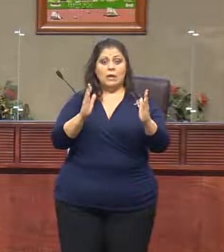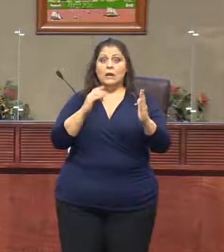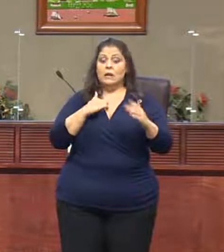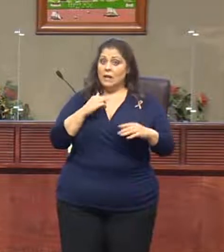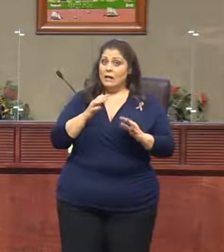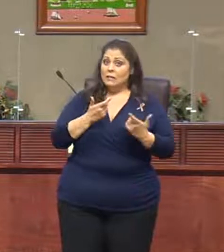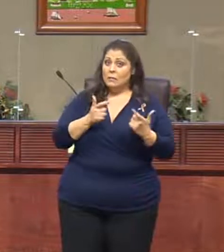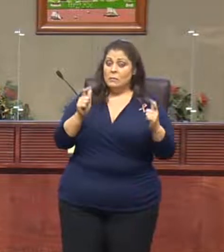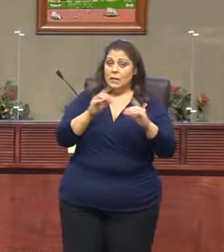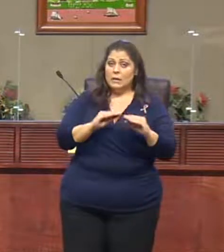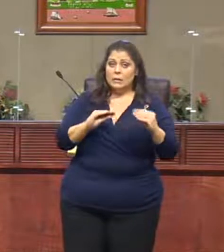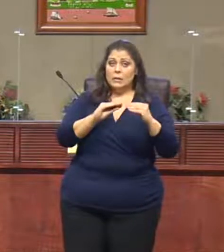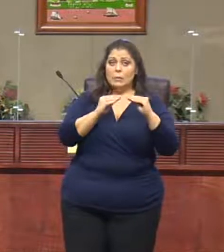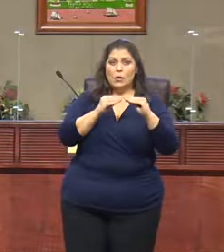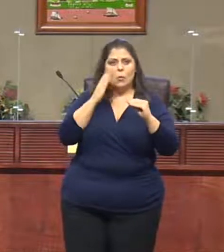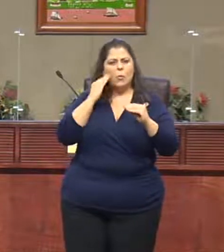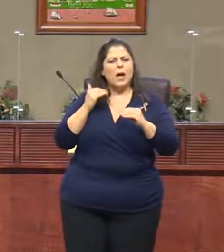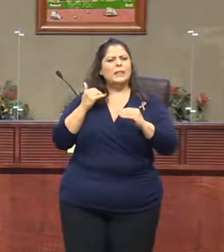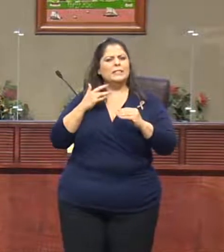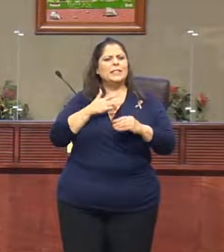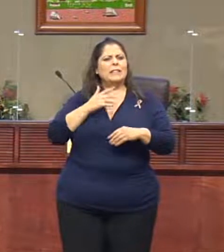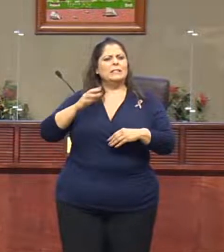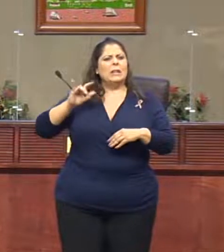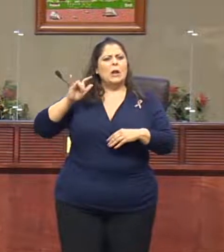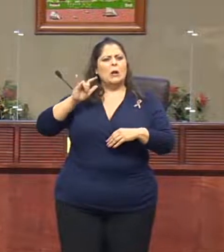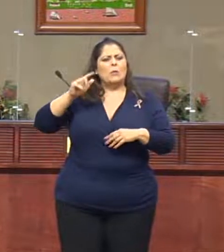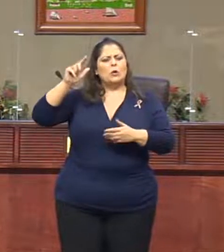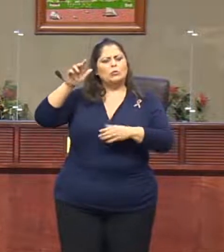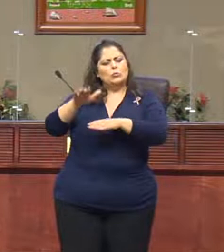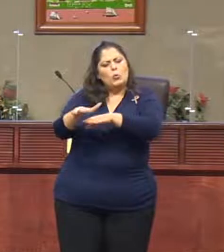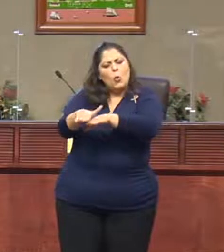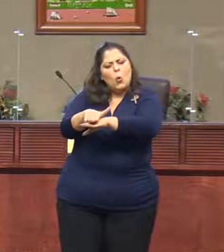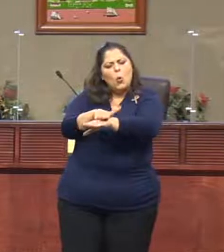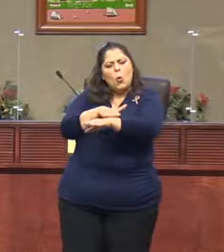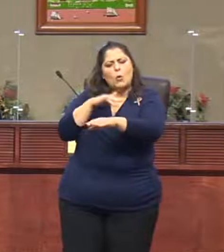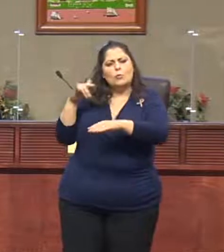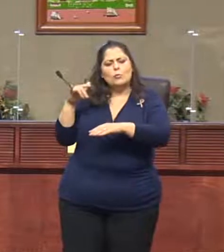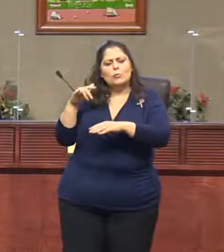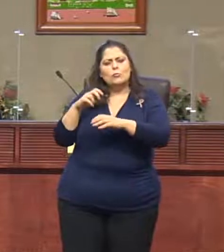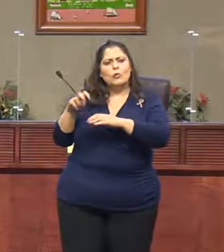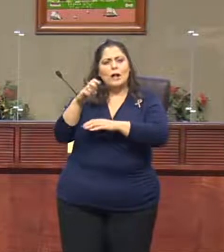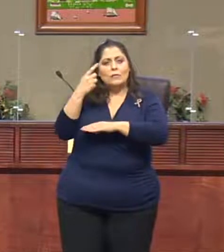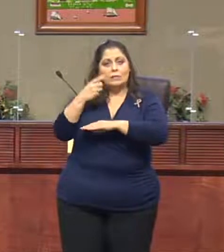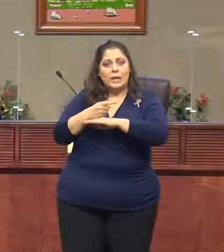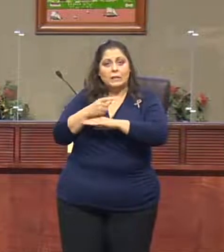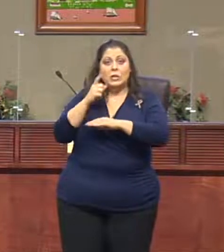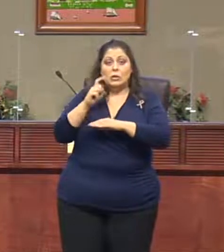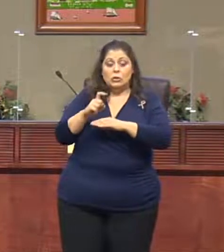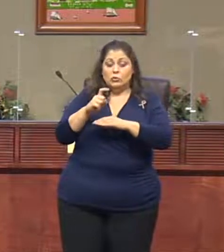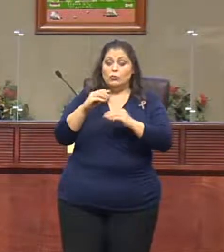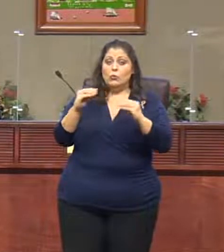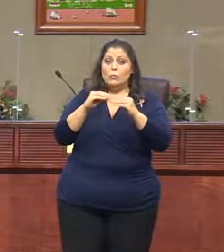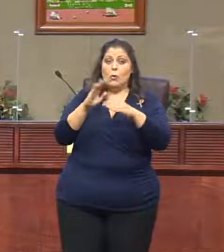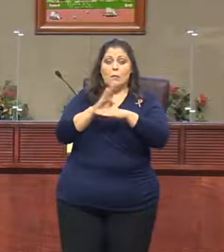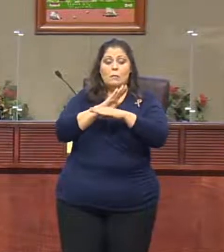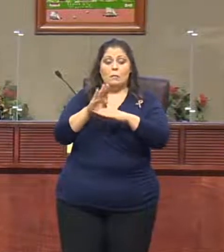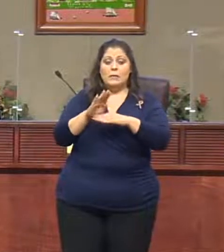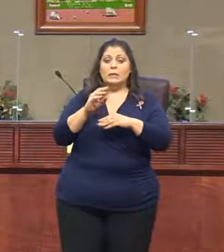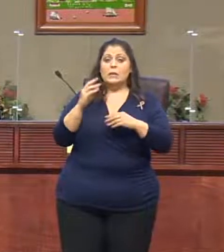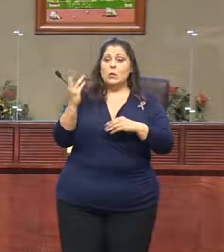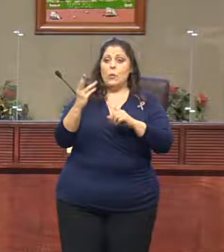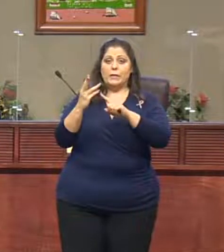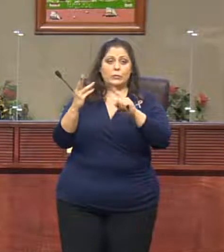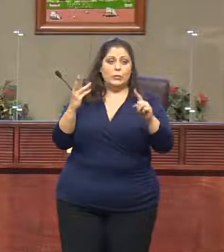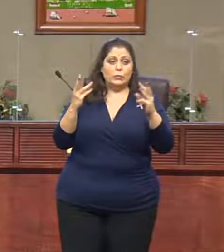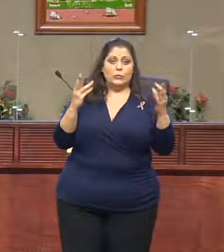slow travel days in our airport. It's supposed to start picking up on Wednesday, and it goes through Friday, the highest level.